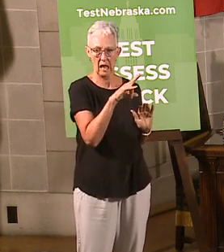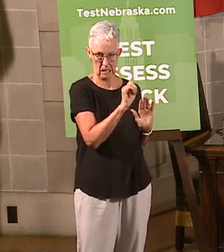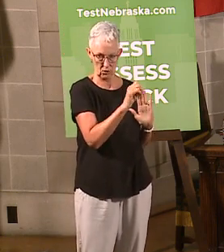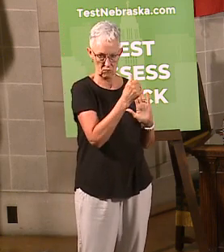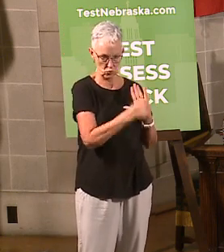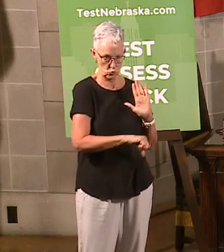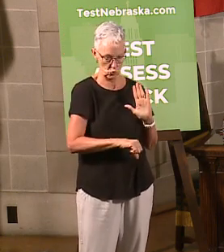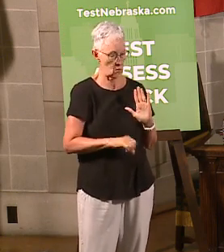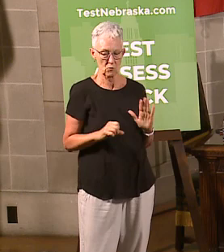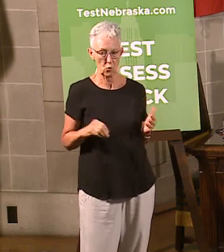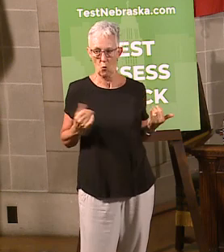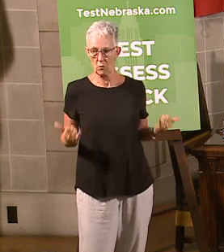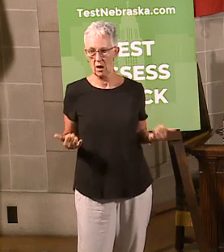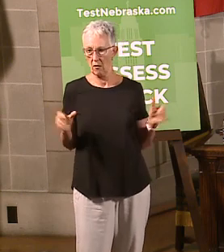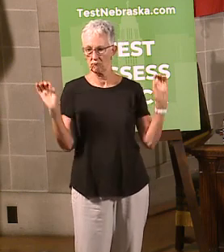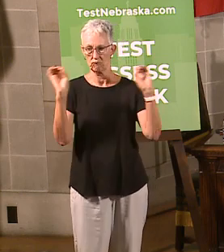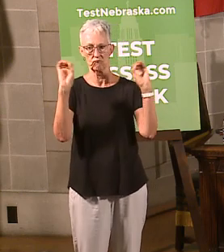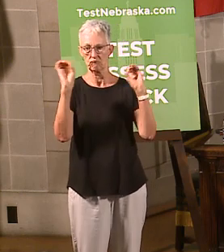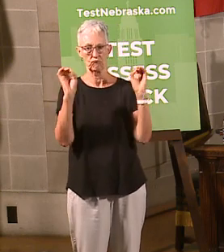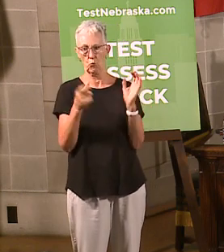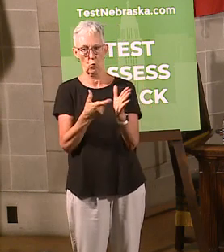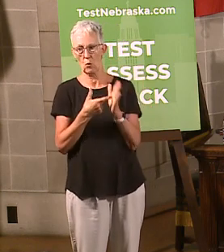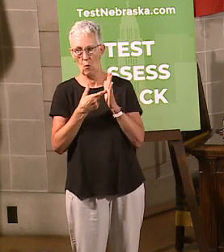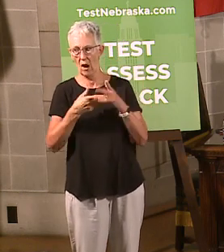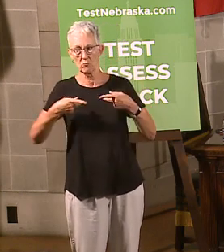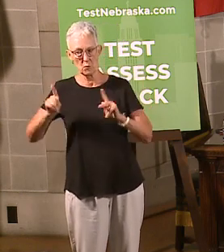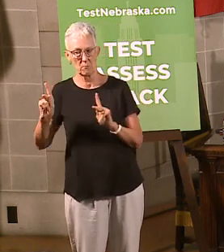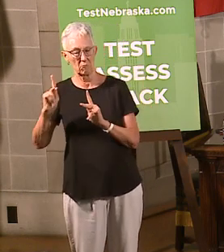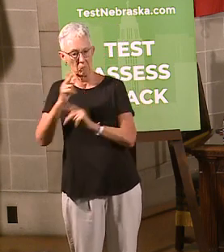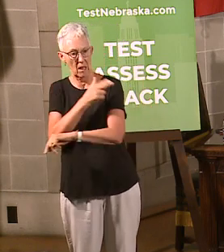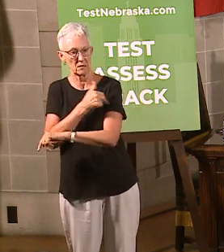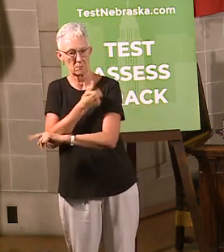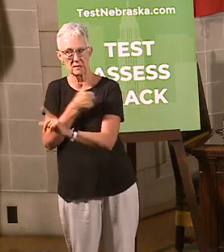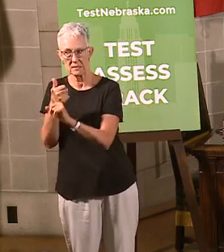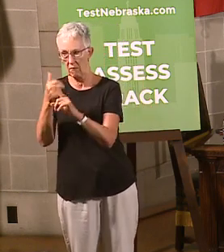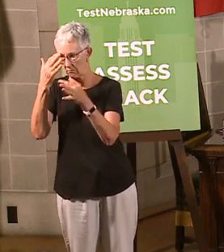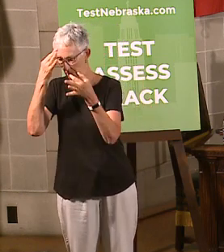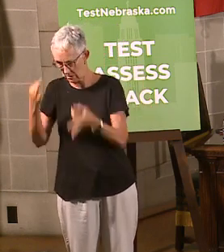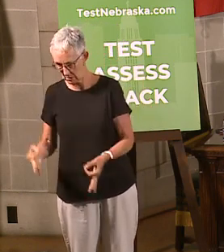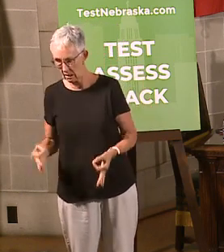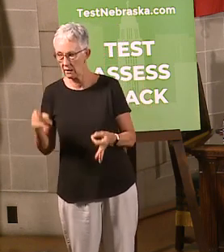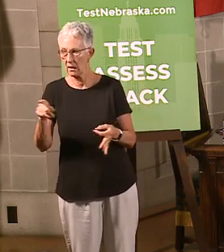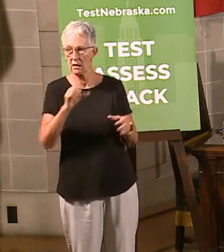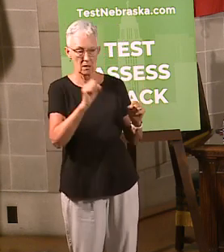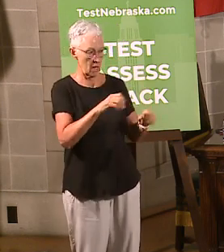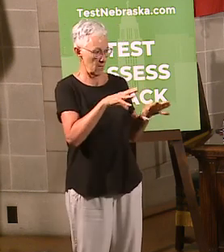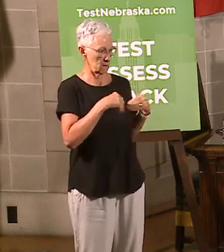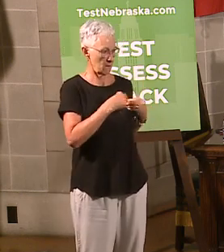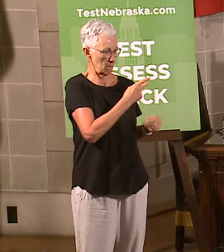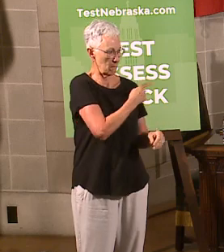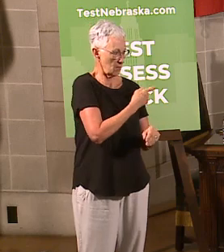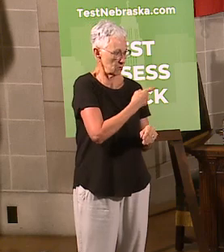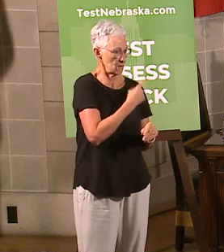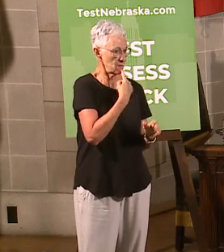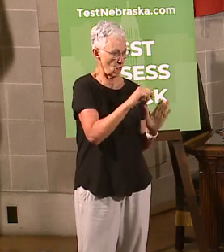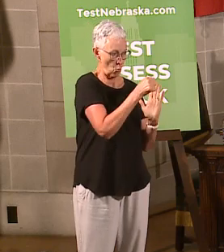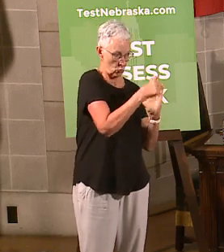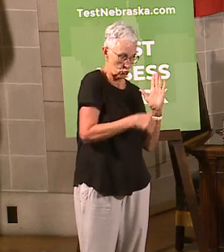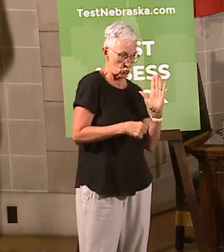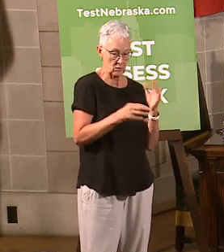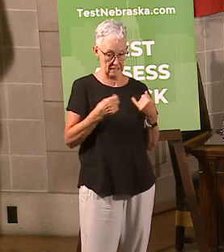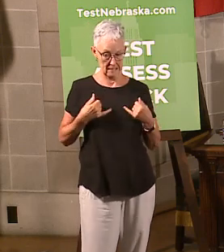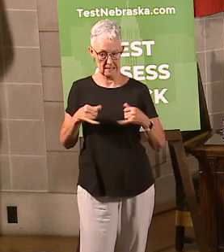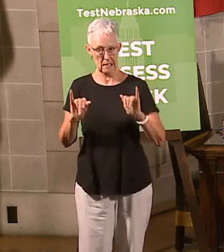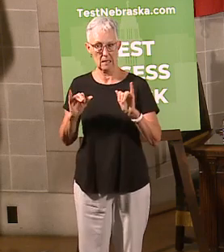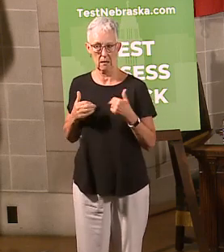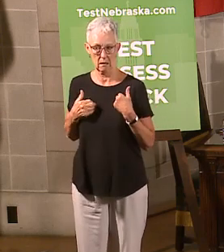it to make sure that they can serve their customers and still be able to accommodate coronavirus patients as needed. And as you can see from